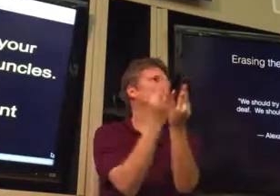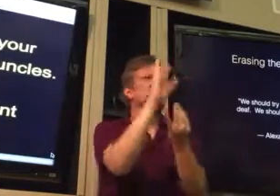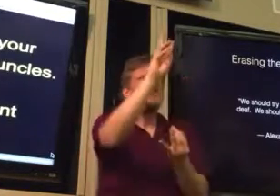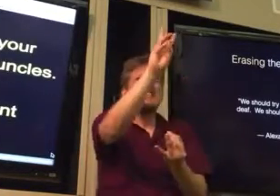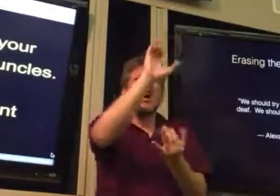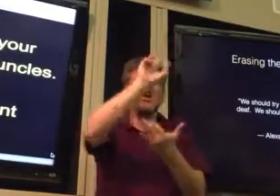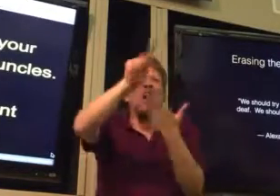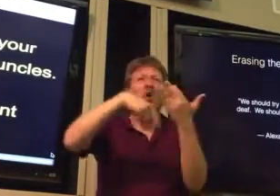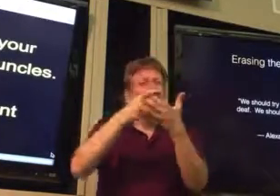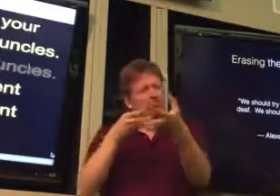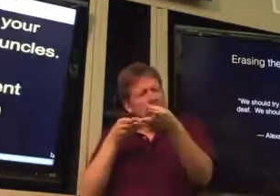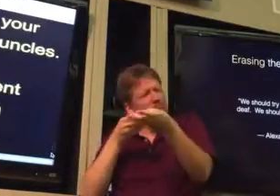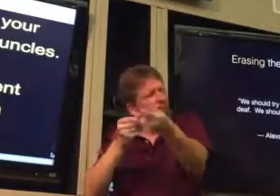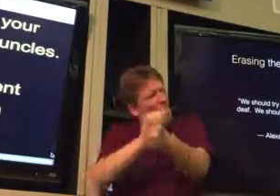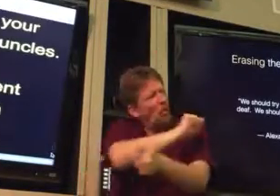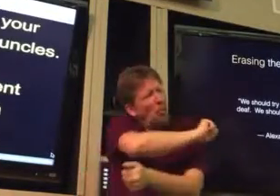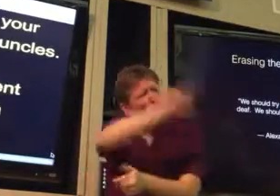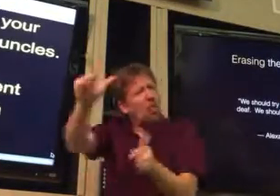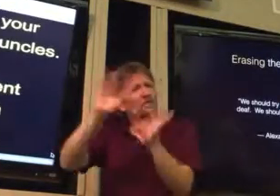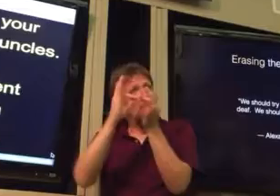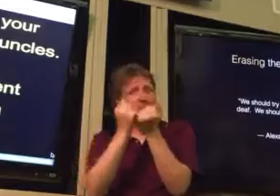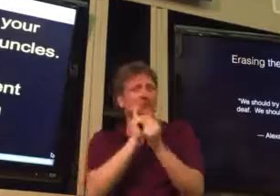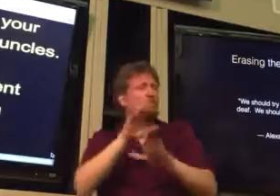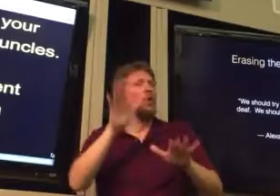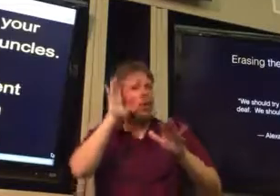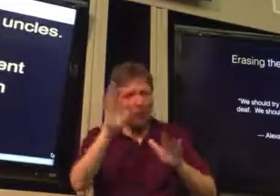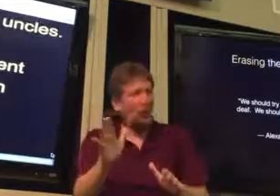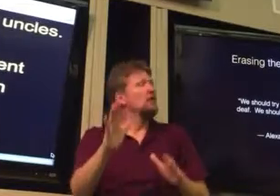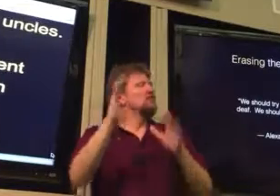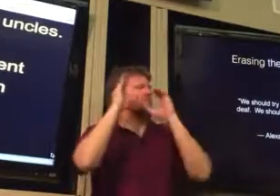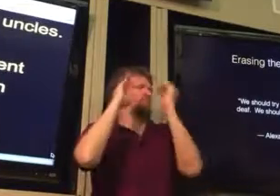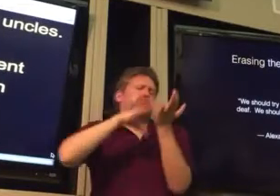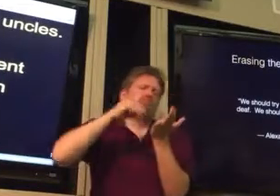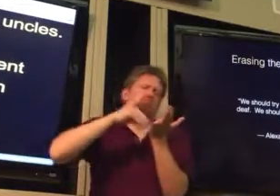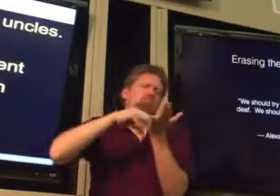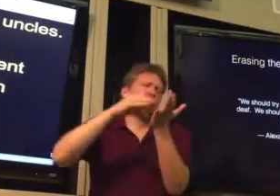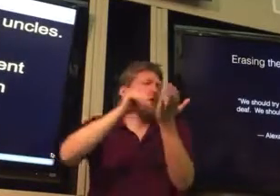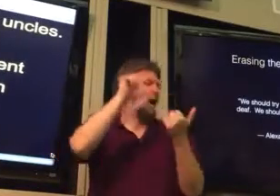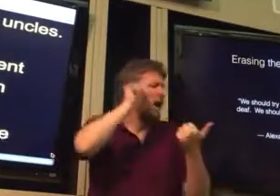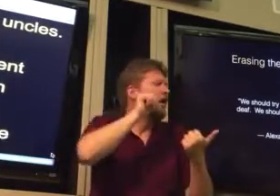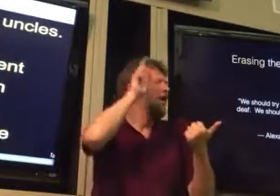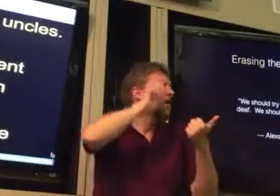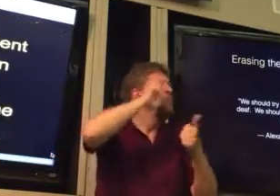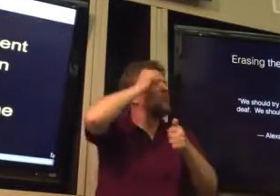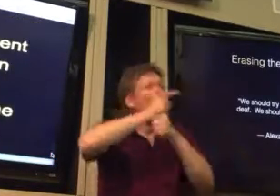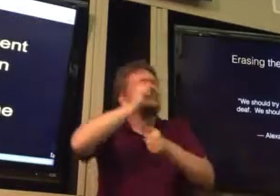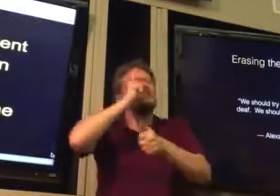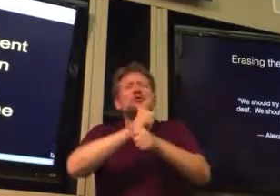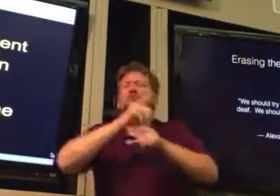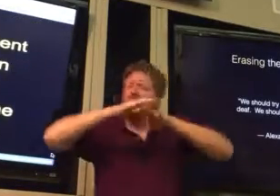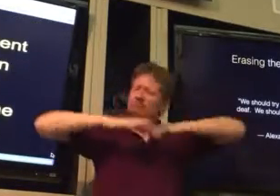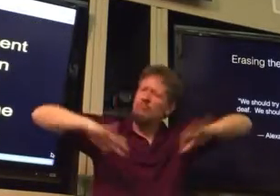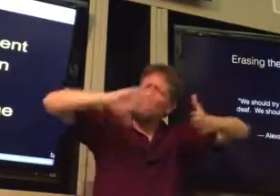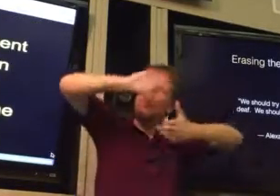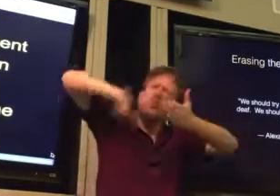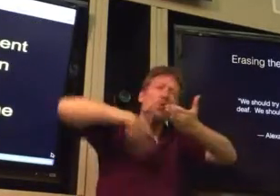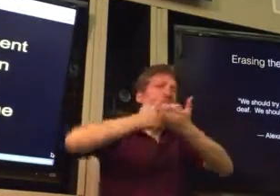hearing families. 600 hours is paid for of instruction for anyone in the family to